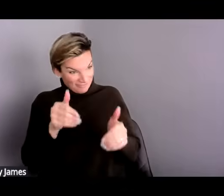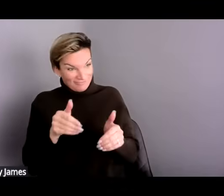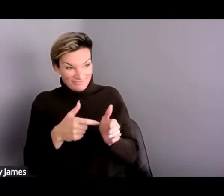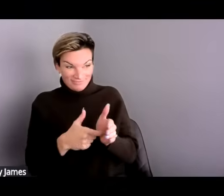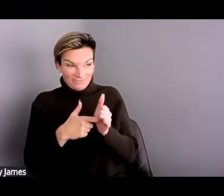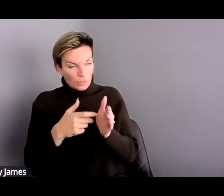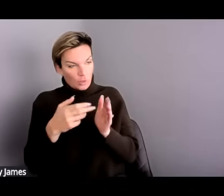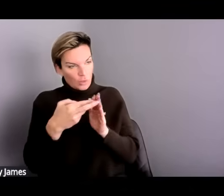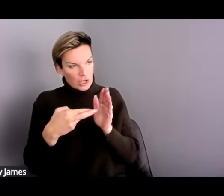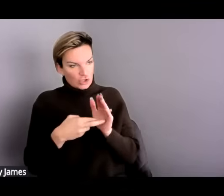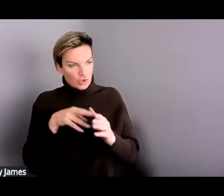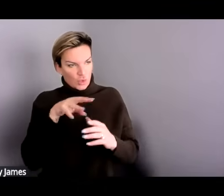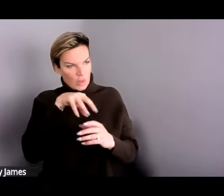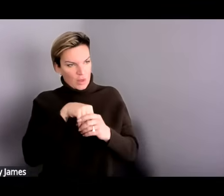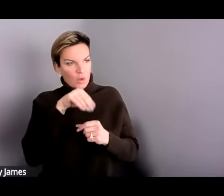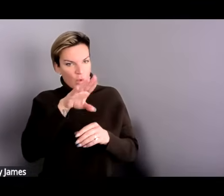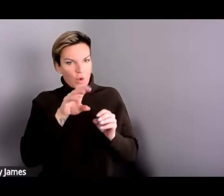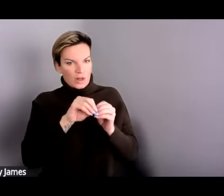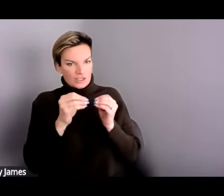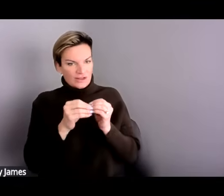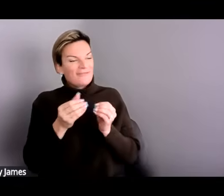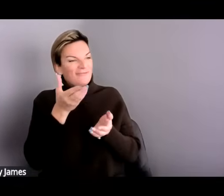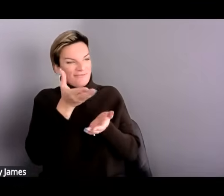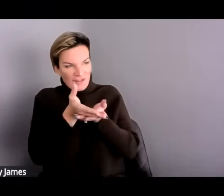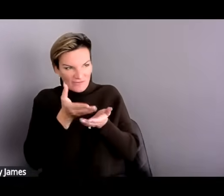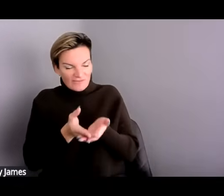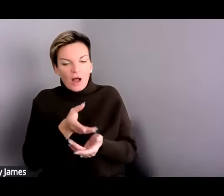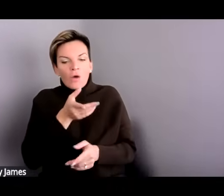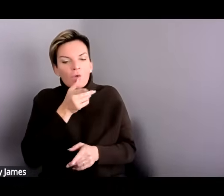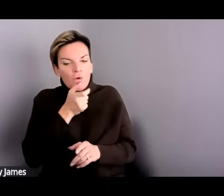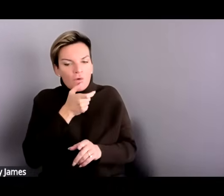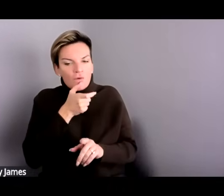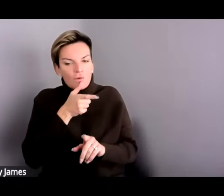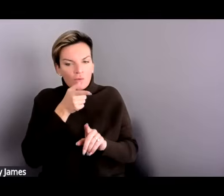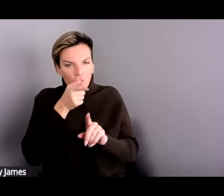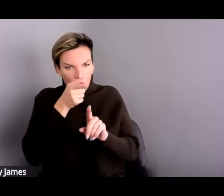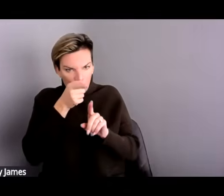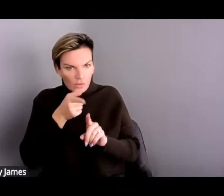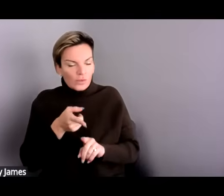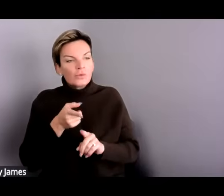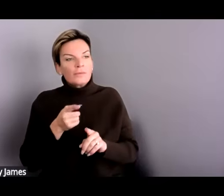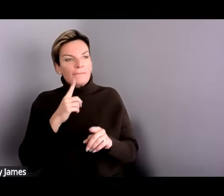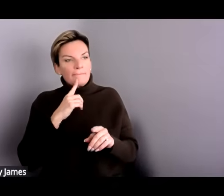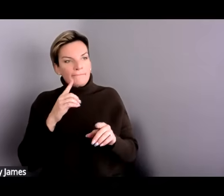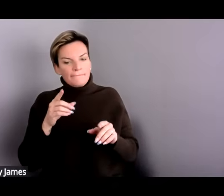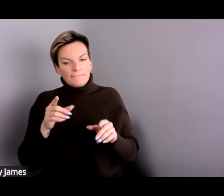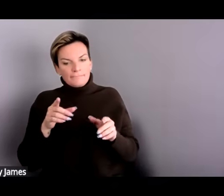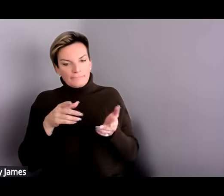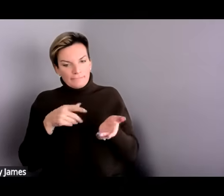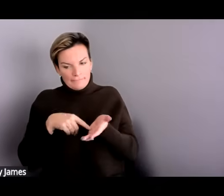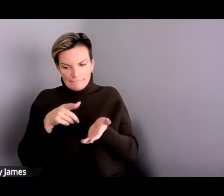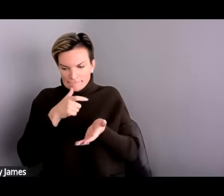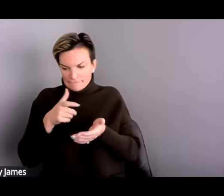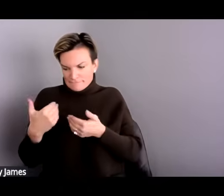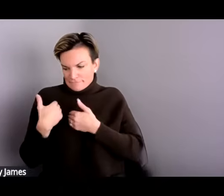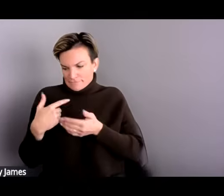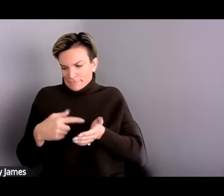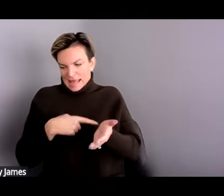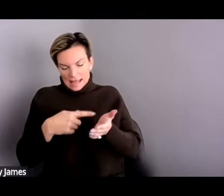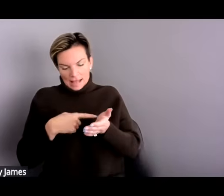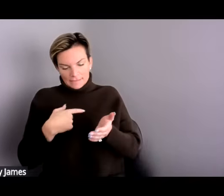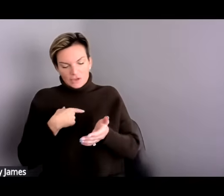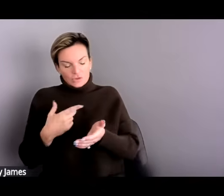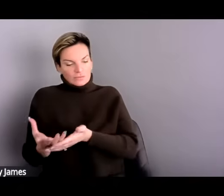your organization, verify who the people are that are going out and being paid to gather signatures. By the way, that's the same kind